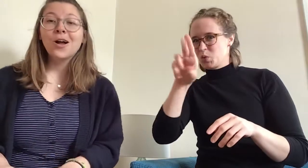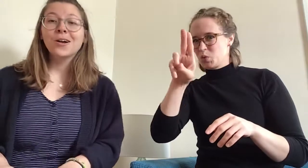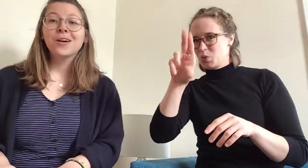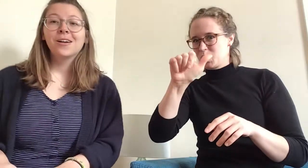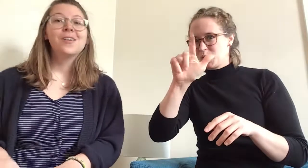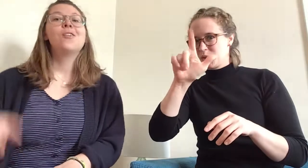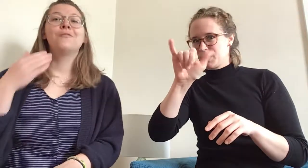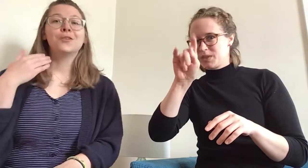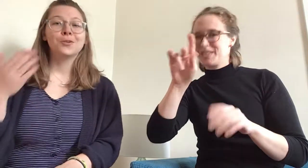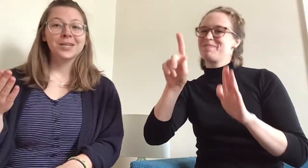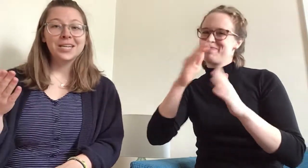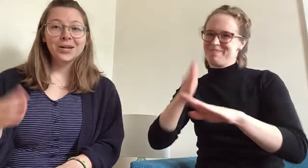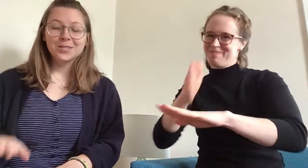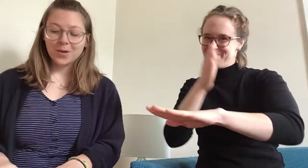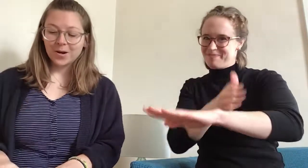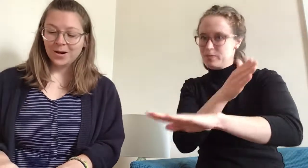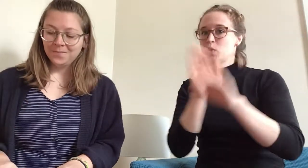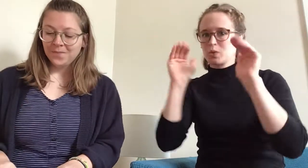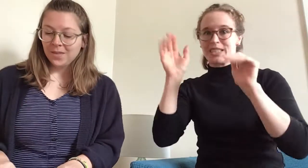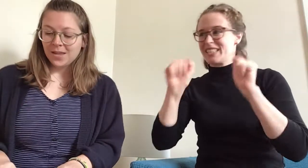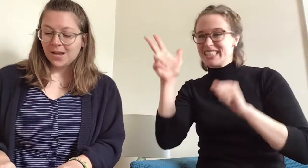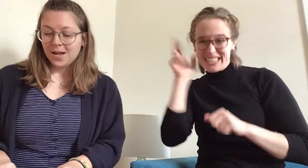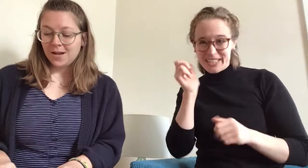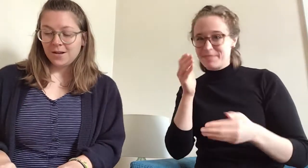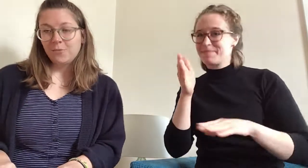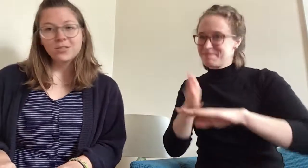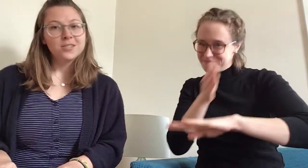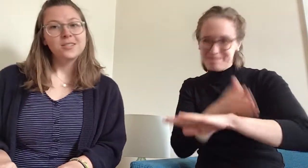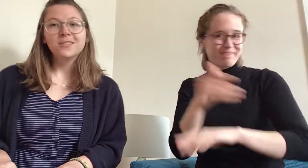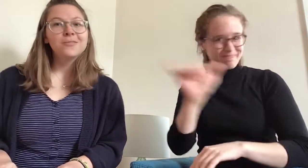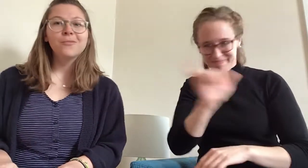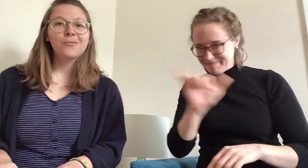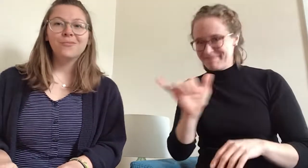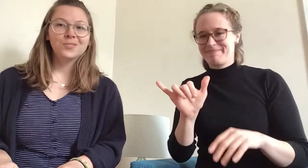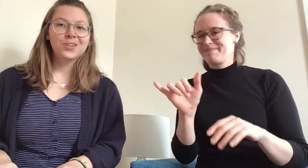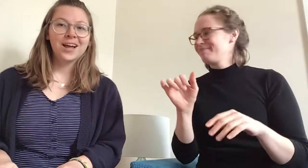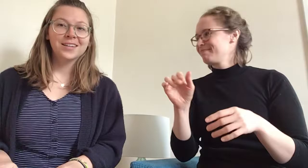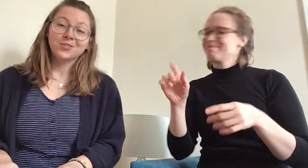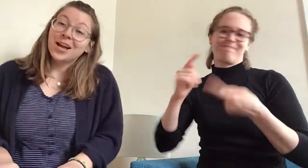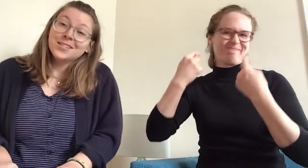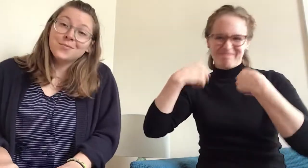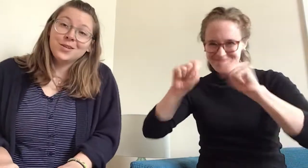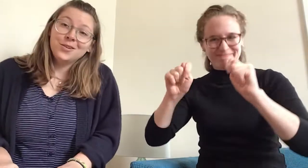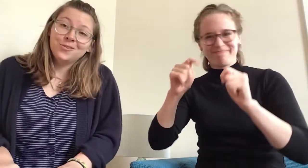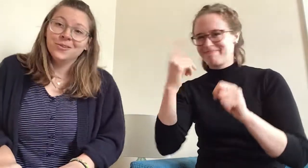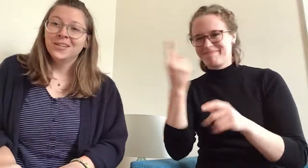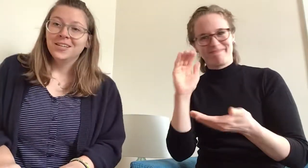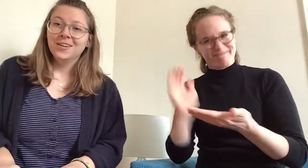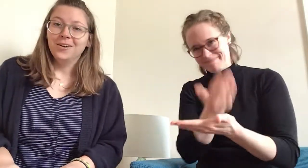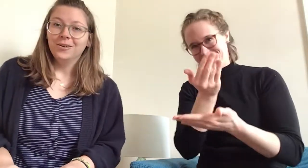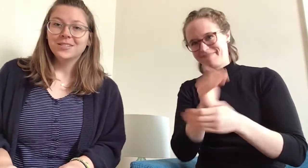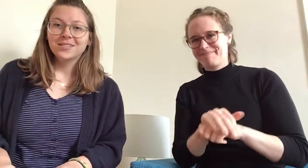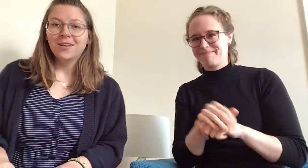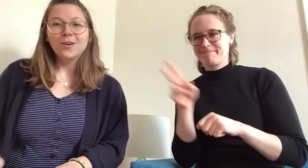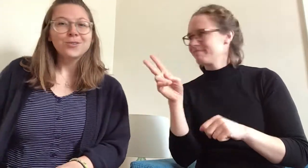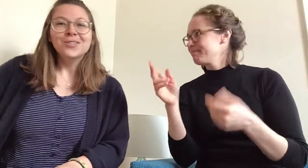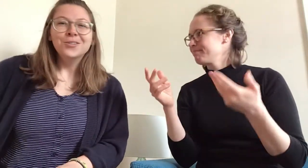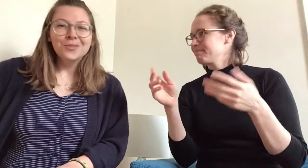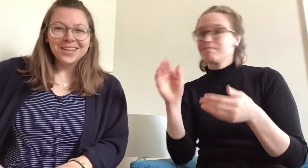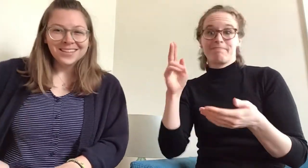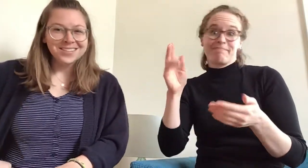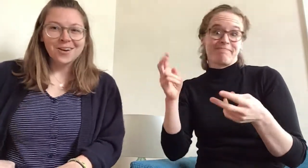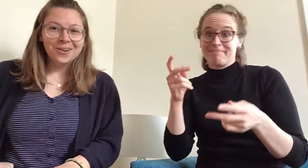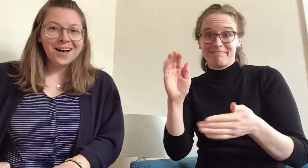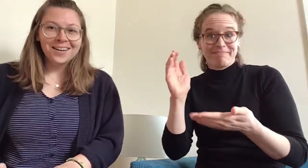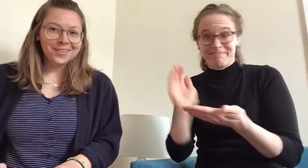little bit stronger. Hopefully you can hear us better. We're just trying something new. You know, it's all sorts of